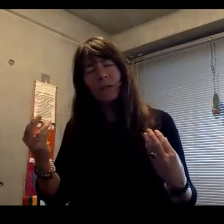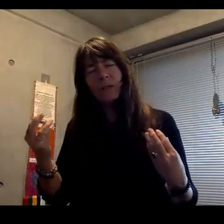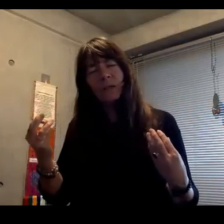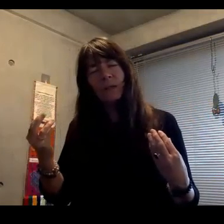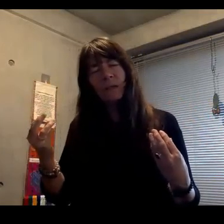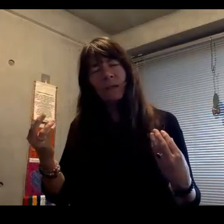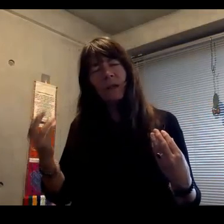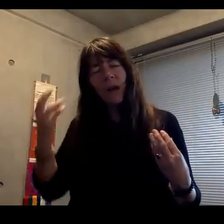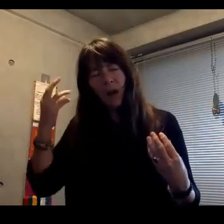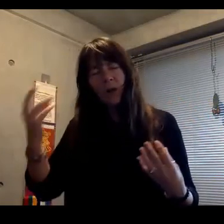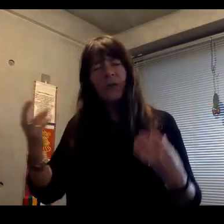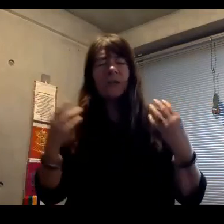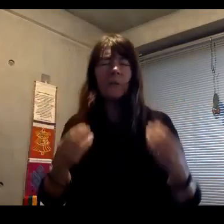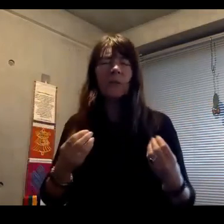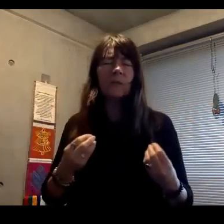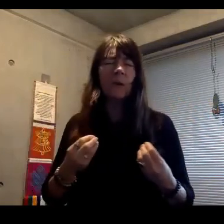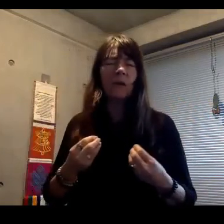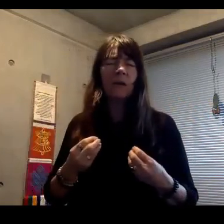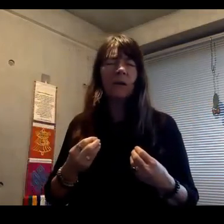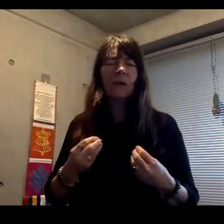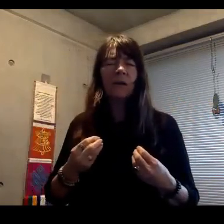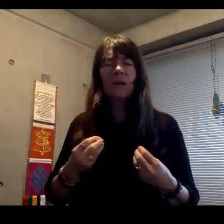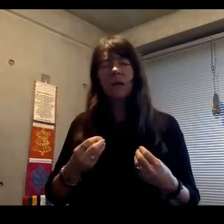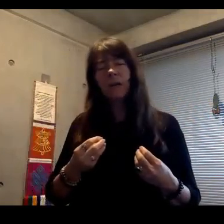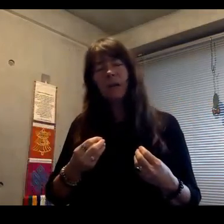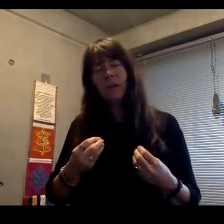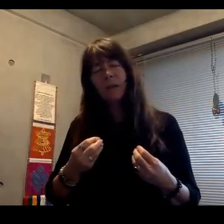someone large and someone small.